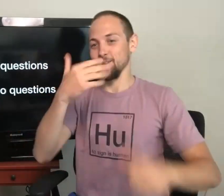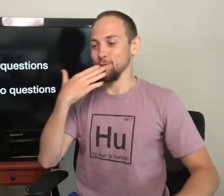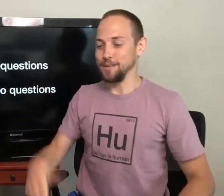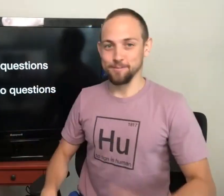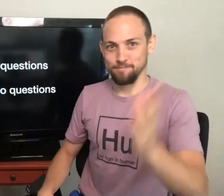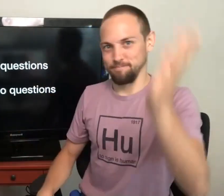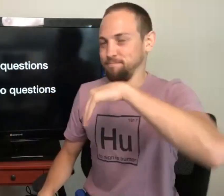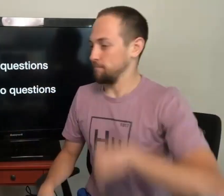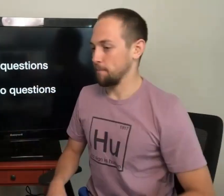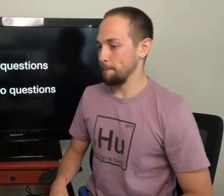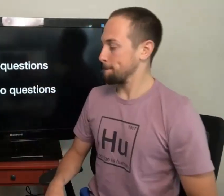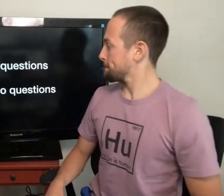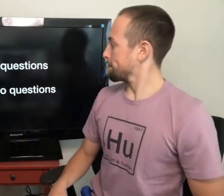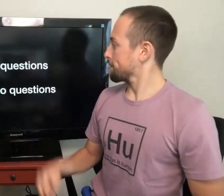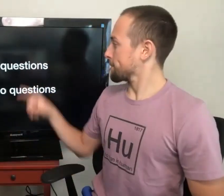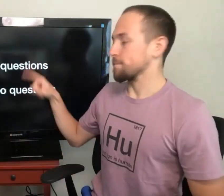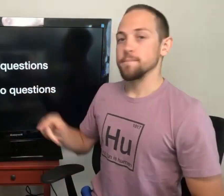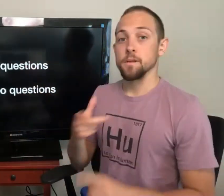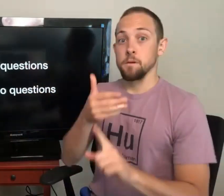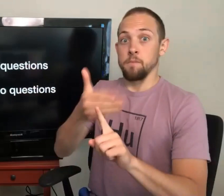That's better. Let's do it.